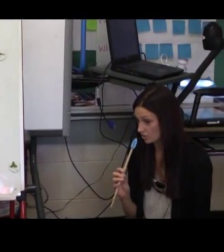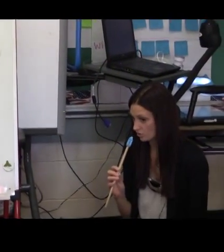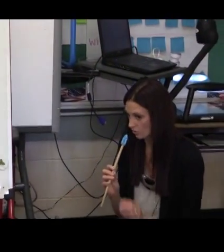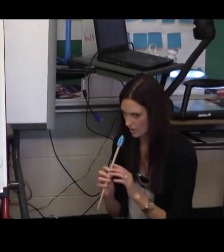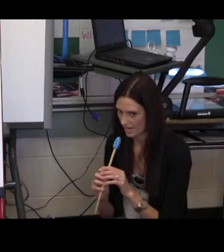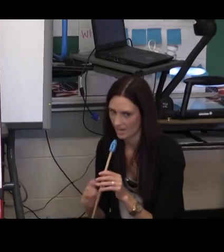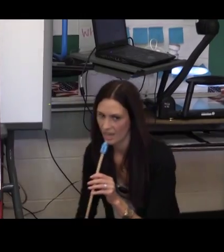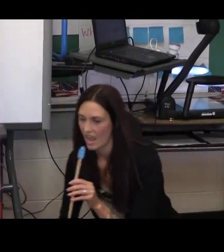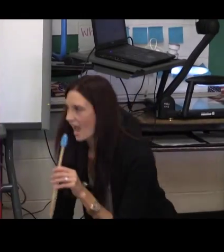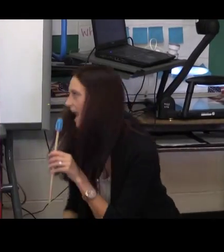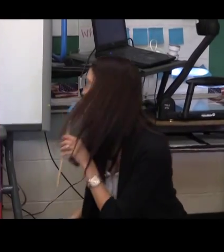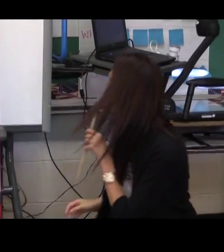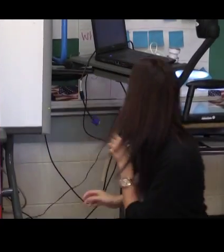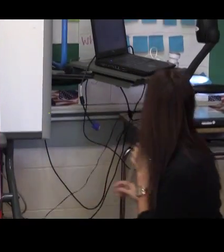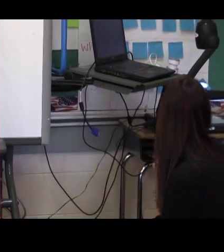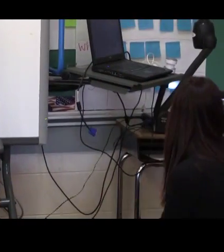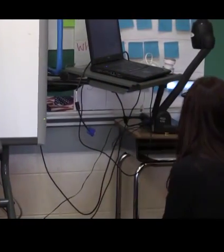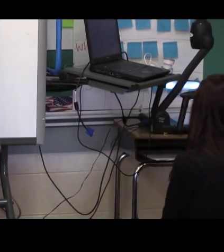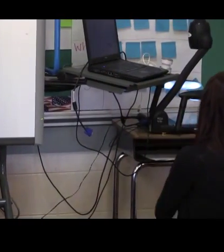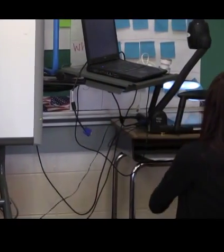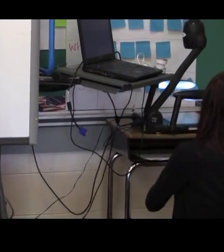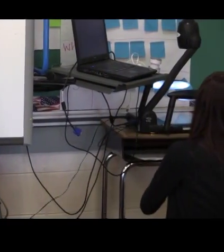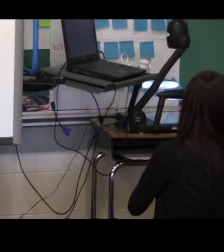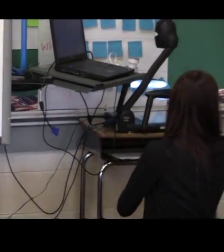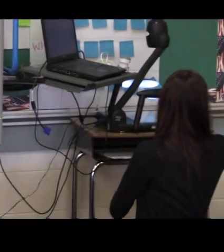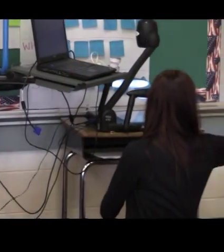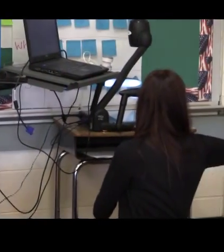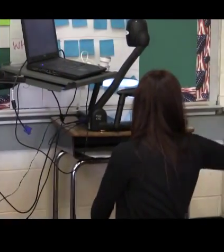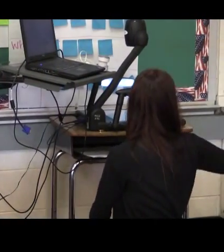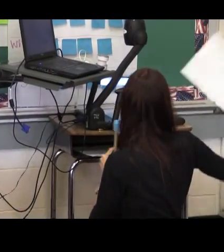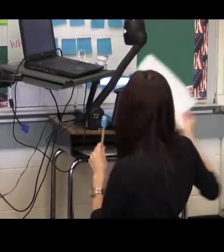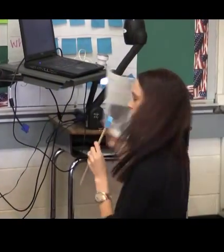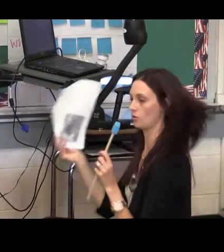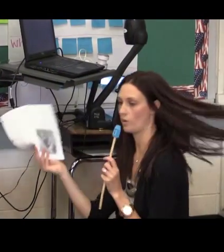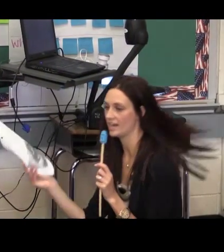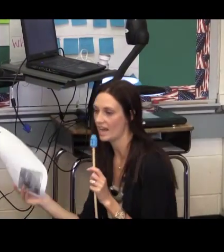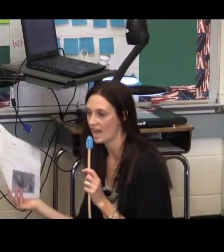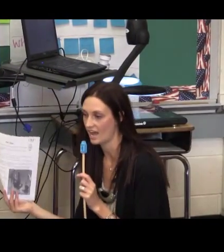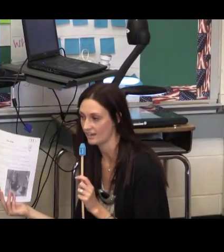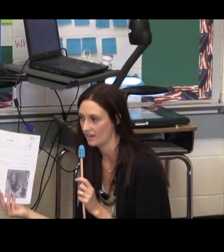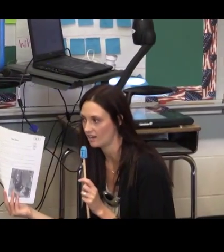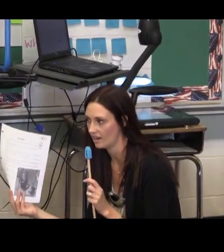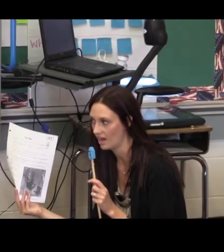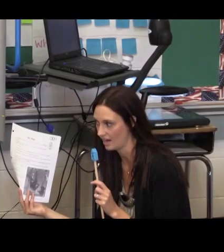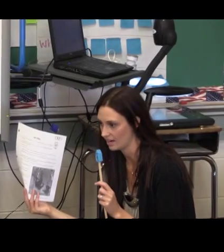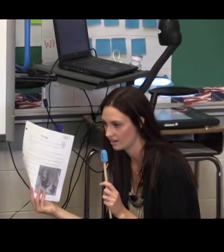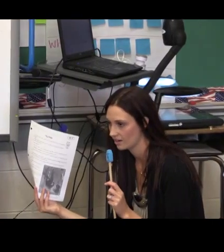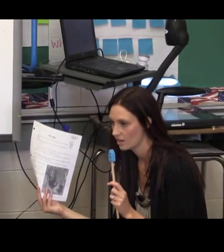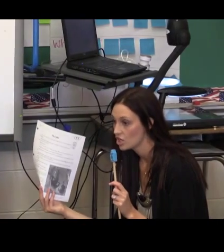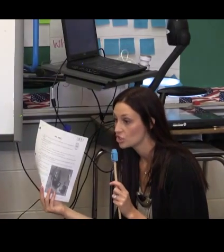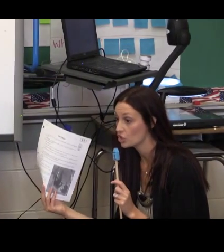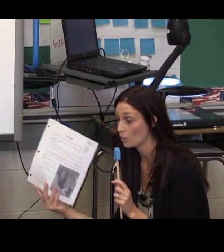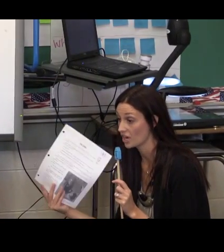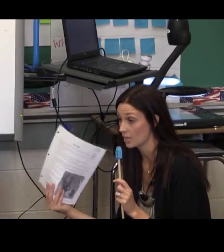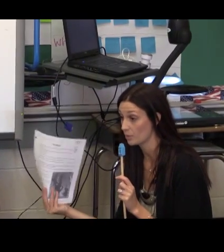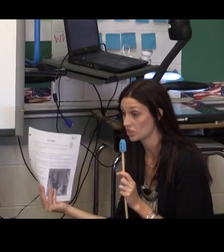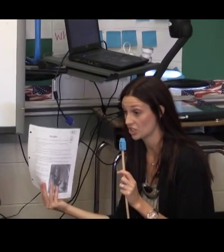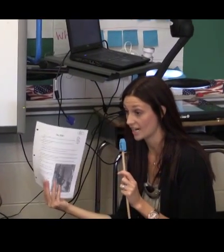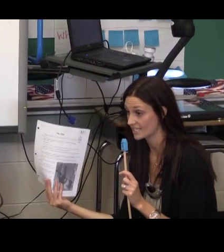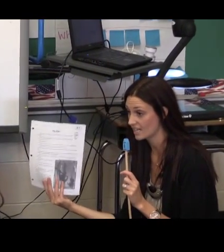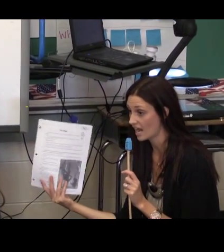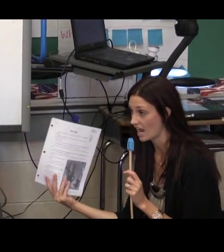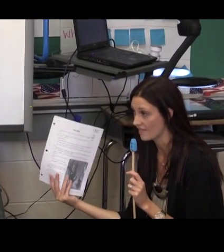into our story. And our story today is going to be about going on a hike. So we're